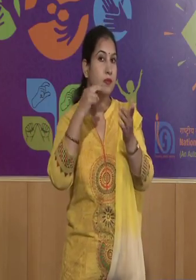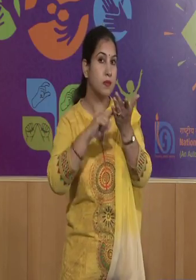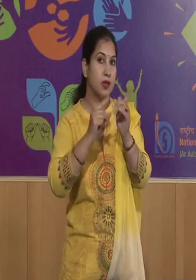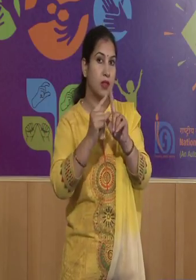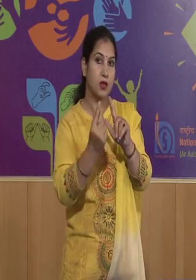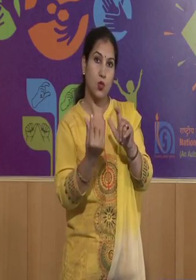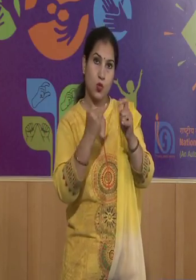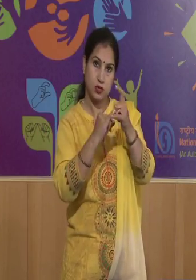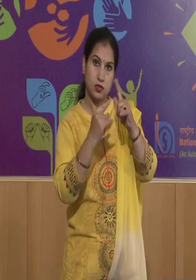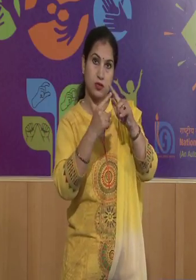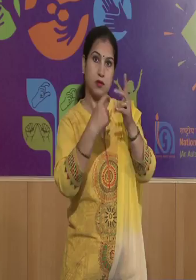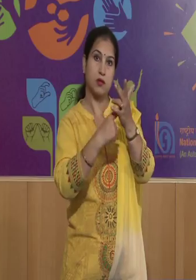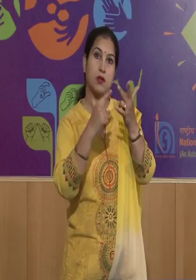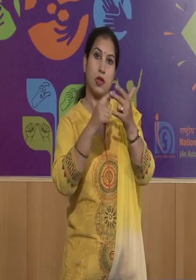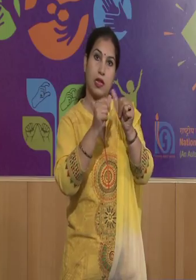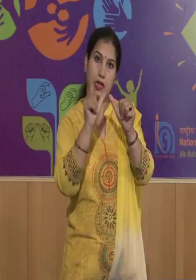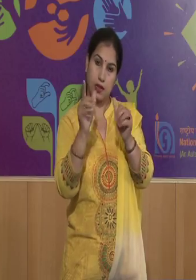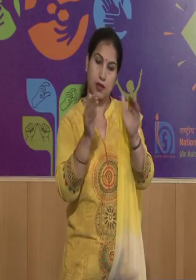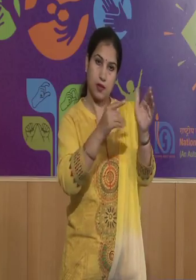Industrial Revolution.